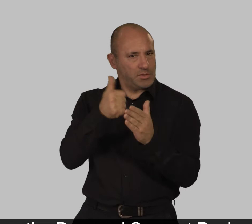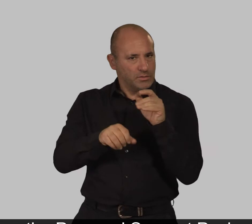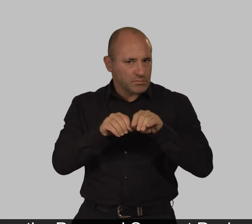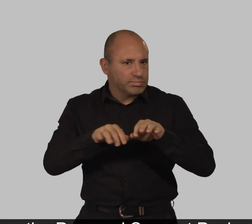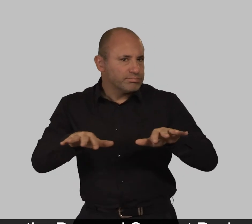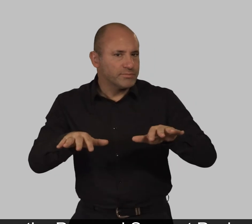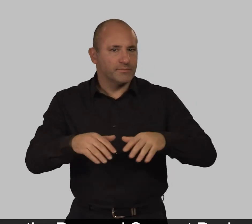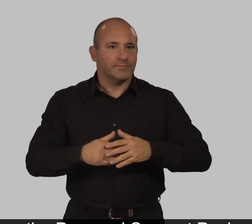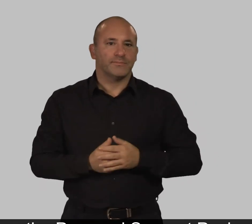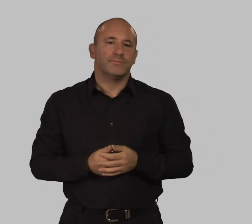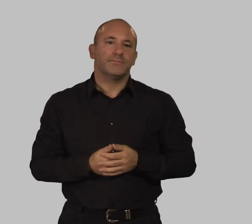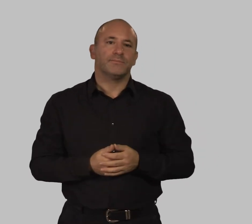Support Package.